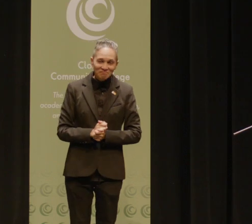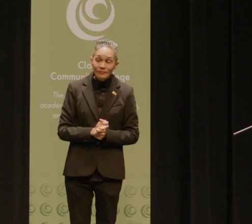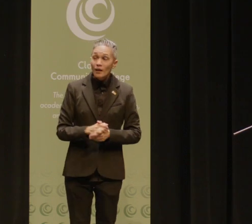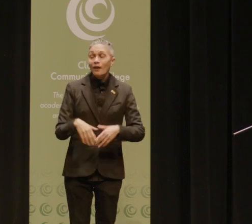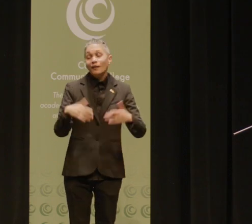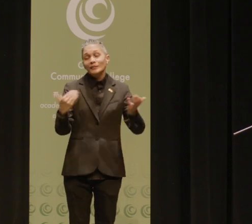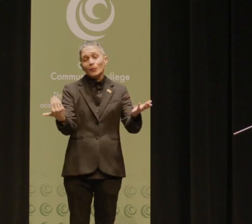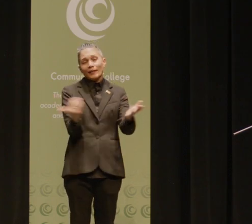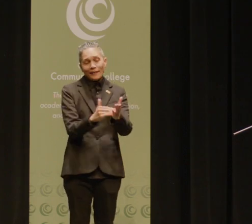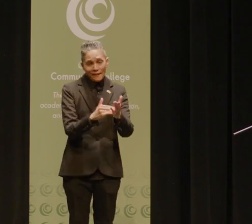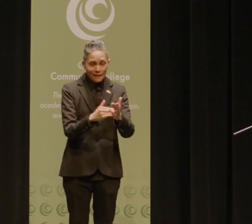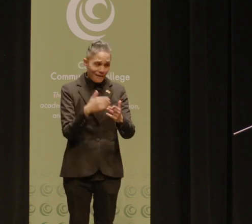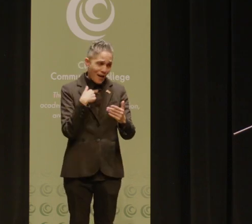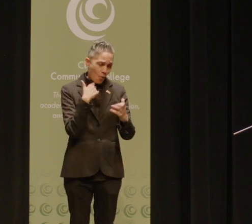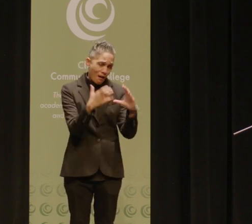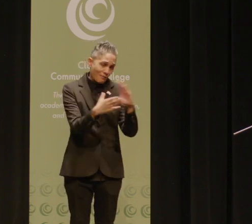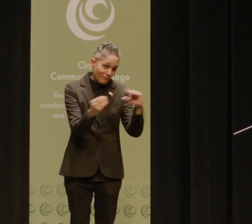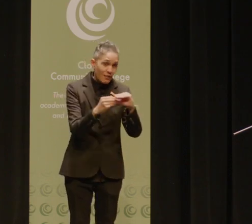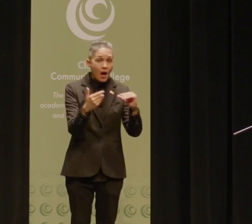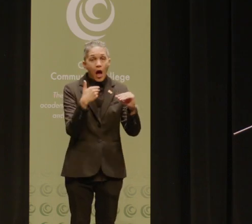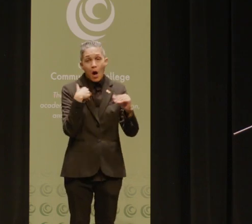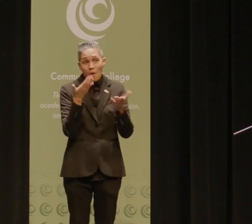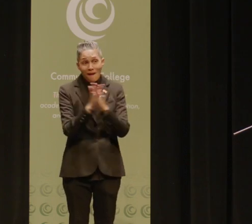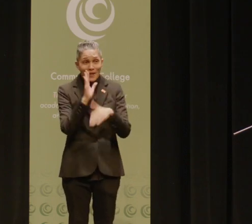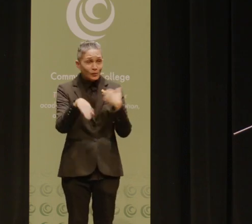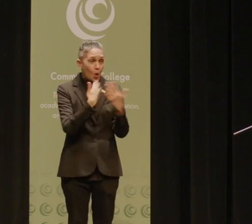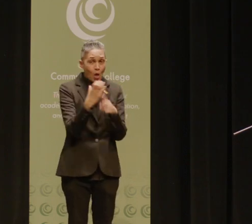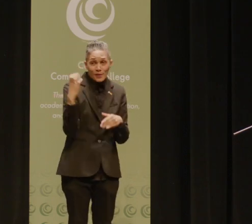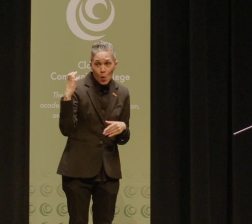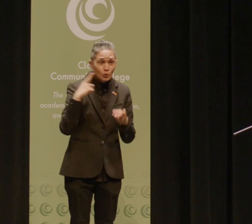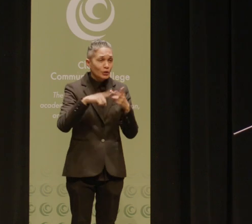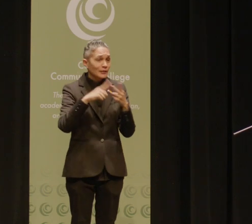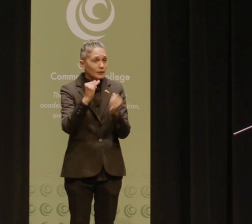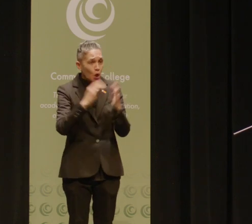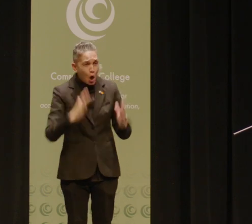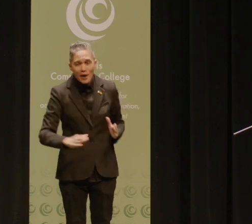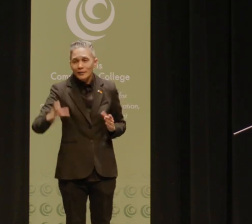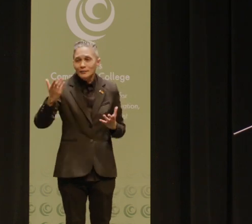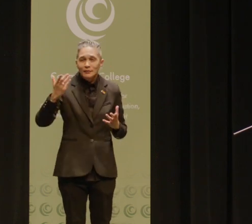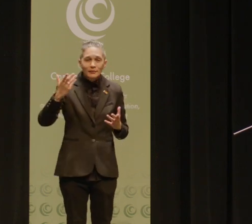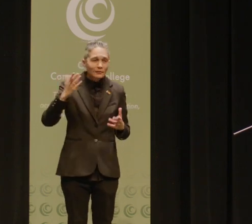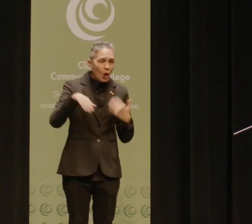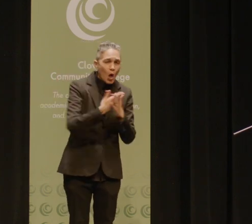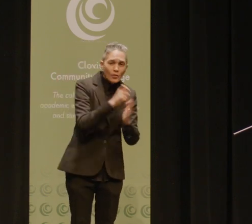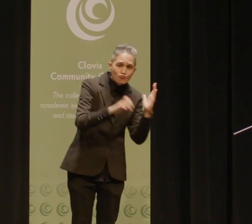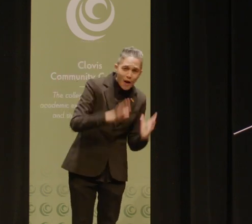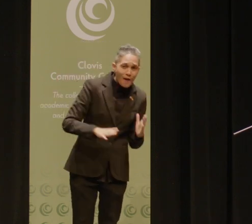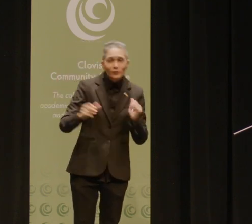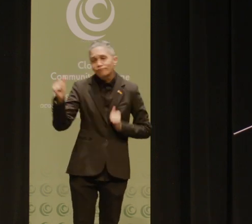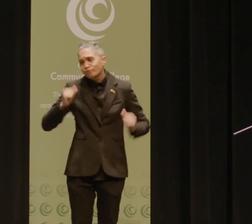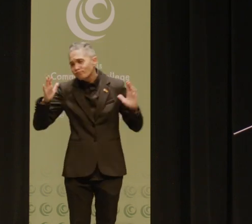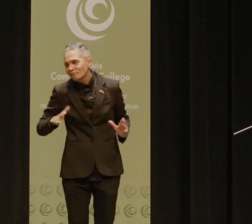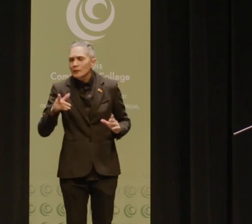So I want to take it a step further. I'm going to ask if all the coaches, all the artists, all the choir, all the writers, all the